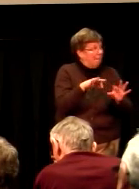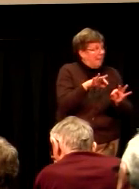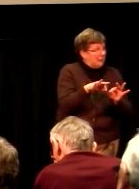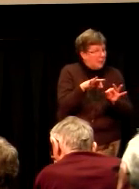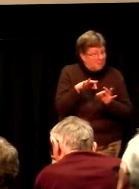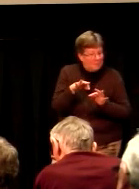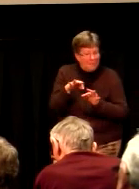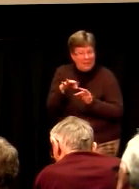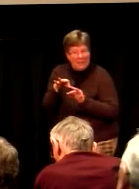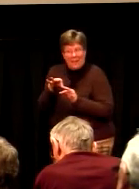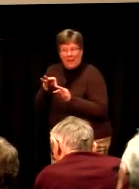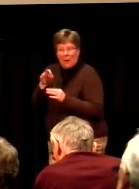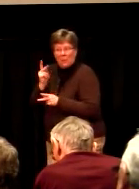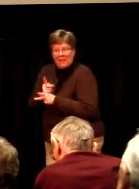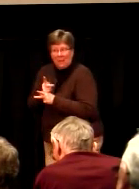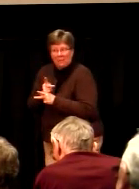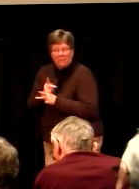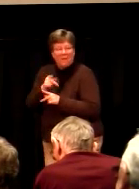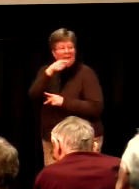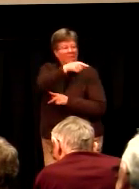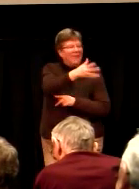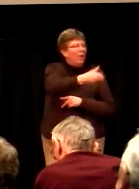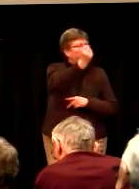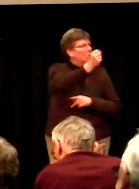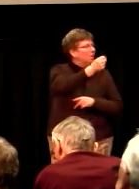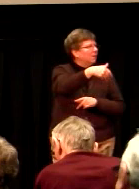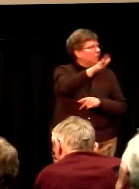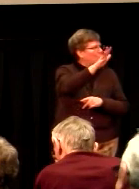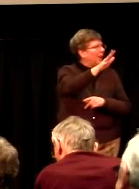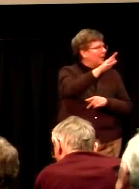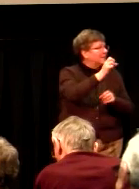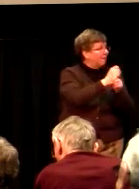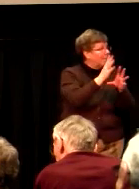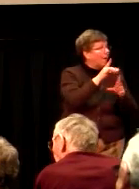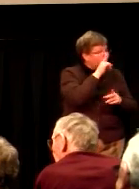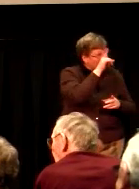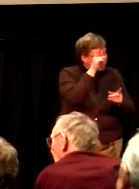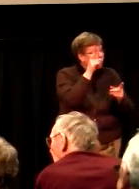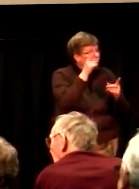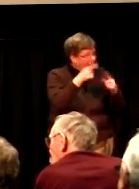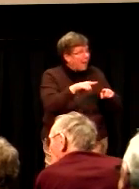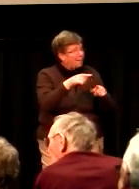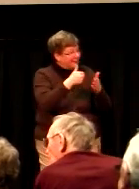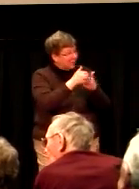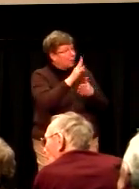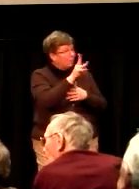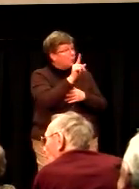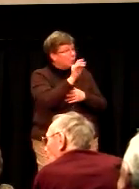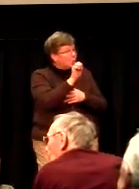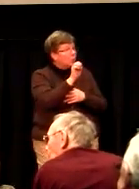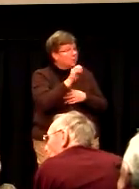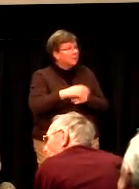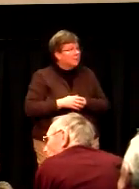brought a few home, and then they took the rest. So it was a true story. That's amazing.